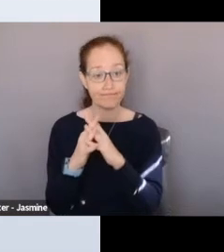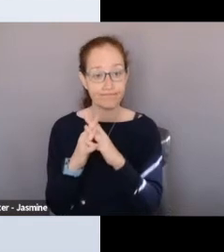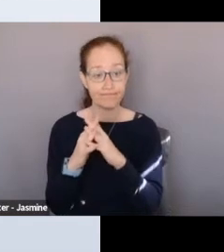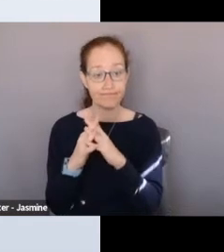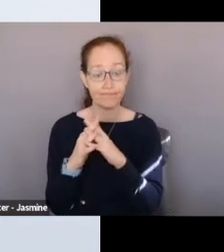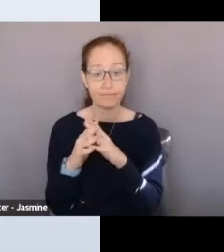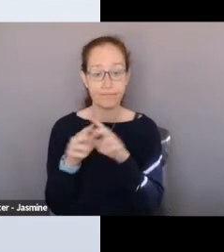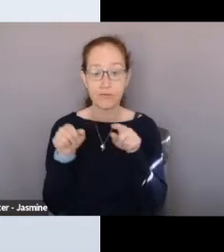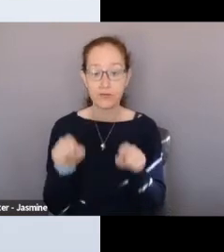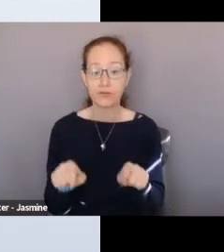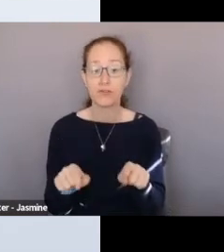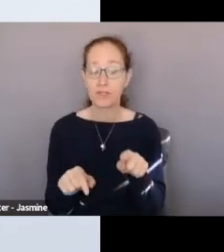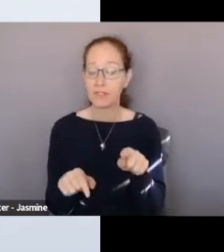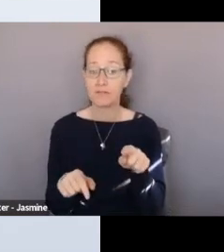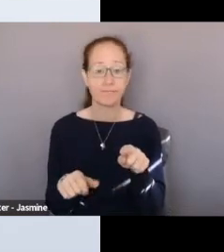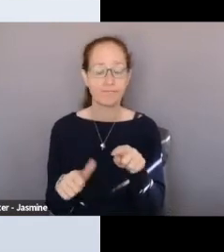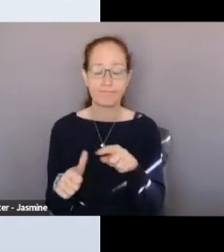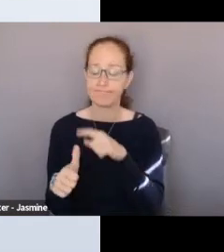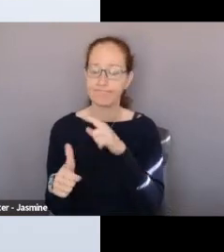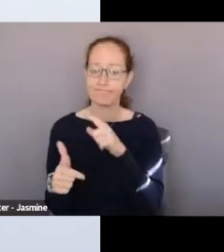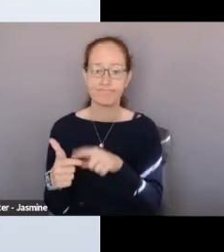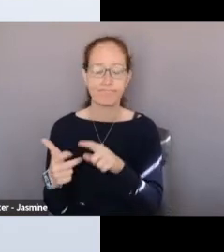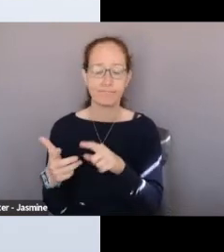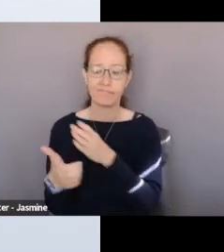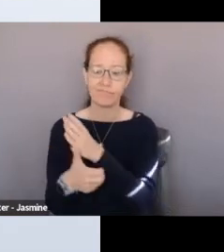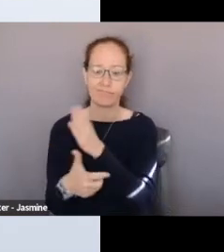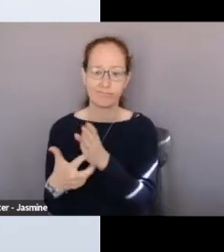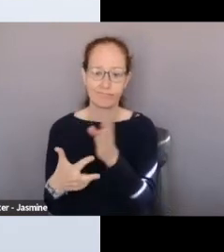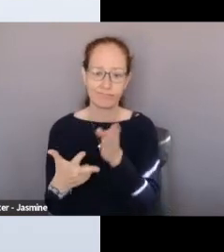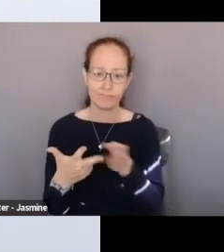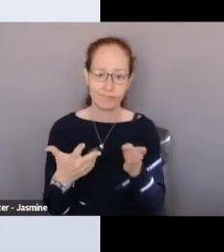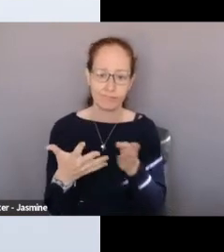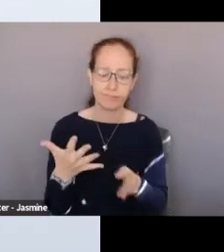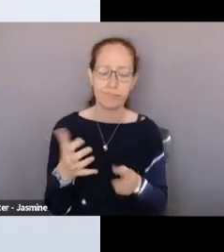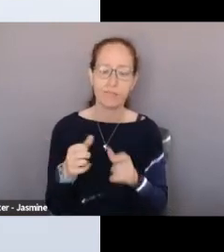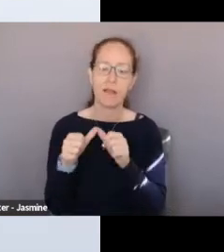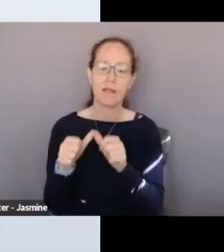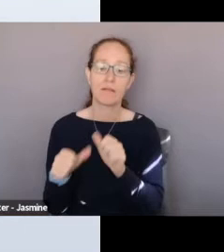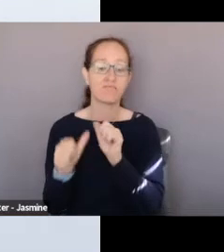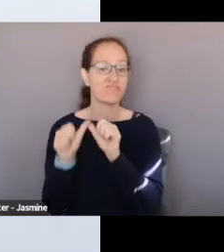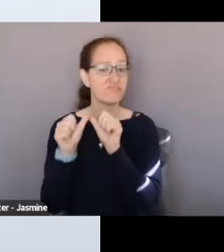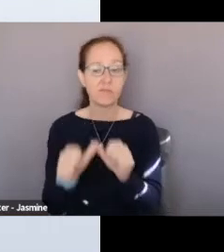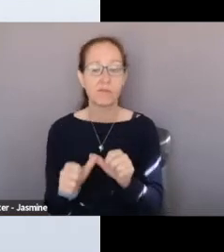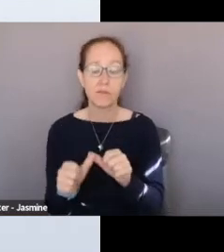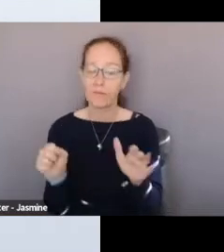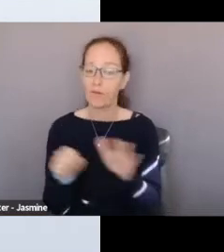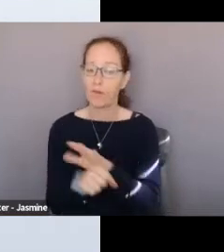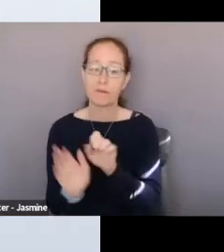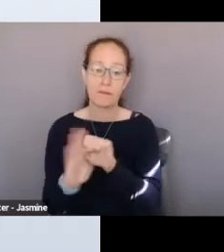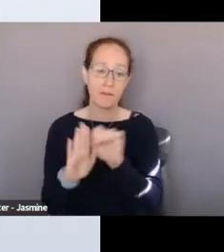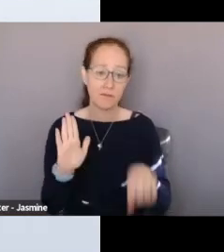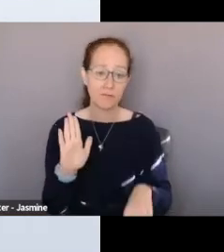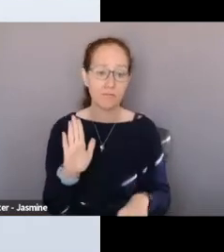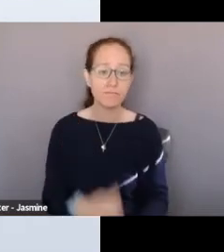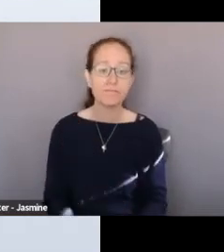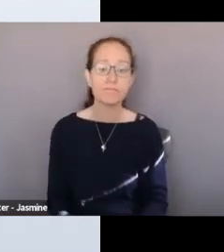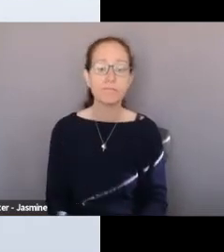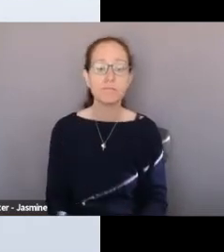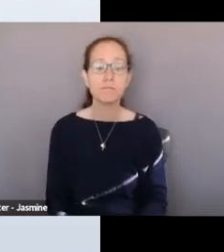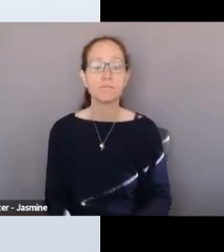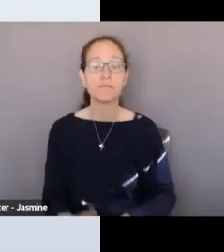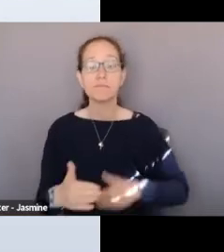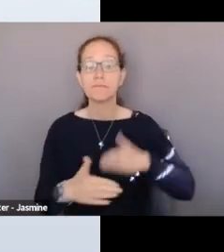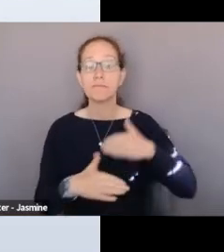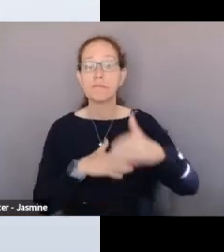several areas and then implemented throughout a semester. So this is an upcoming